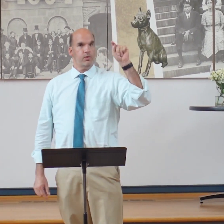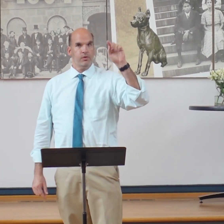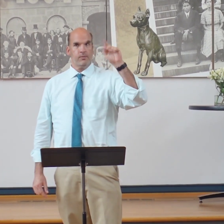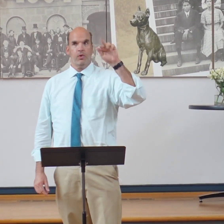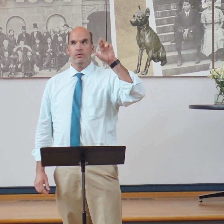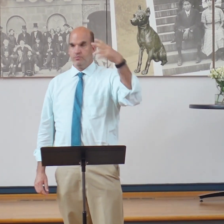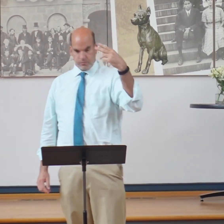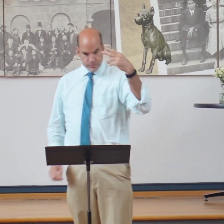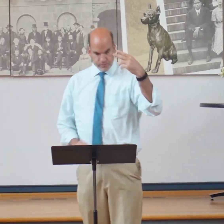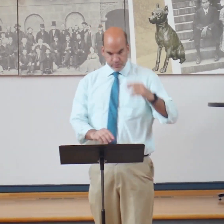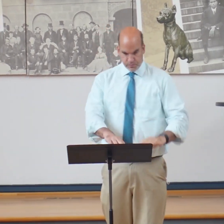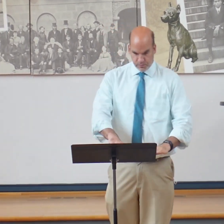Hello everyone, my name is Albert Marsh.